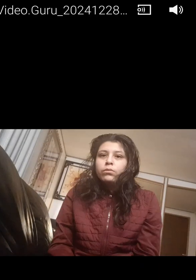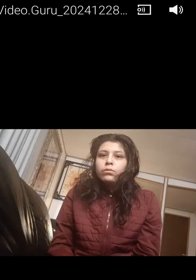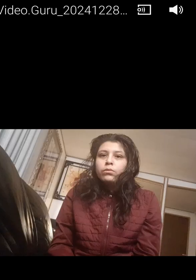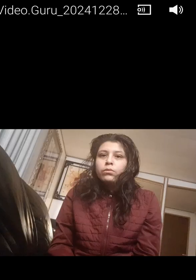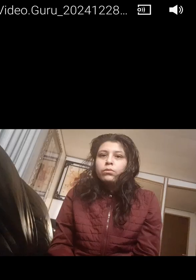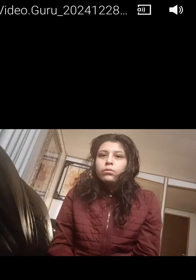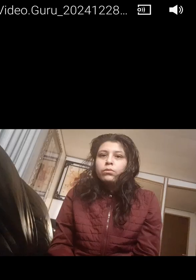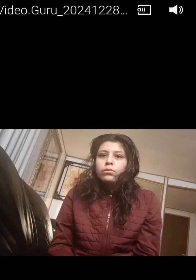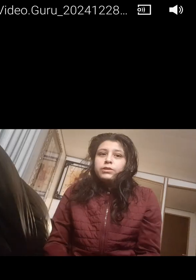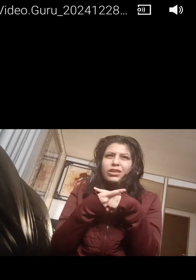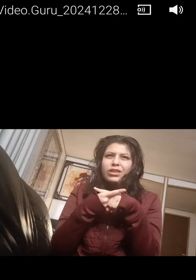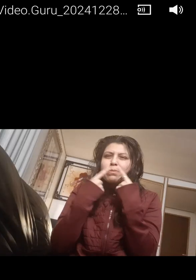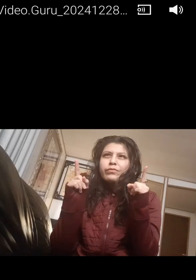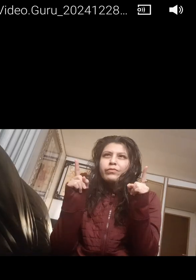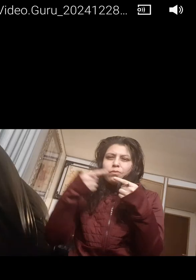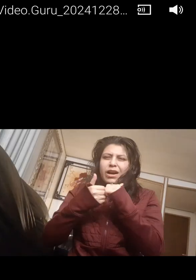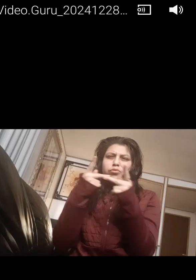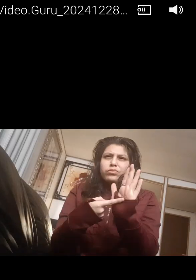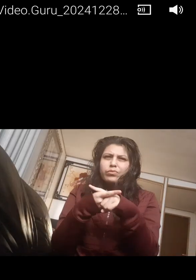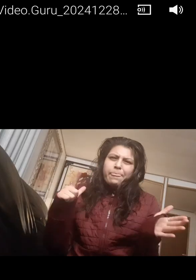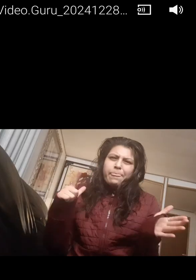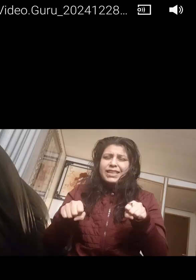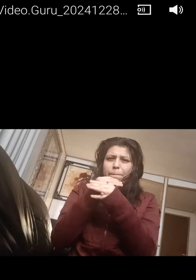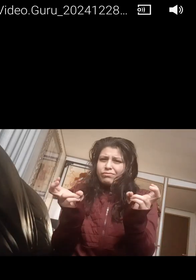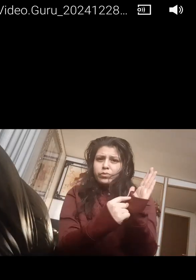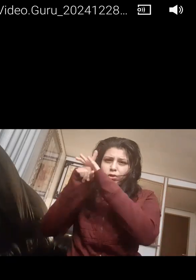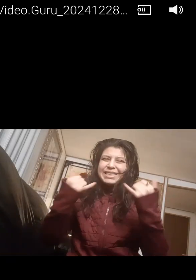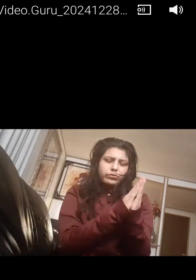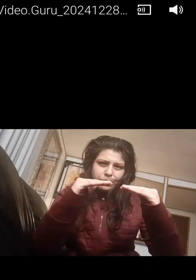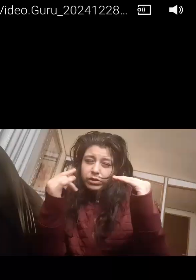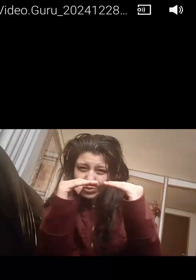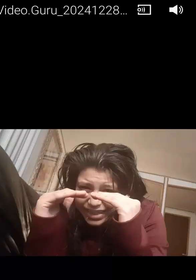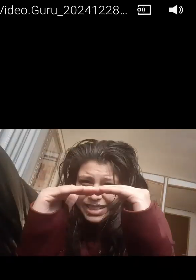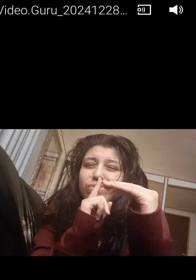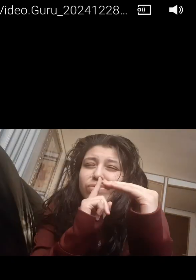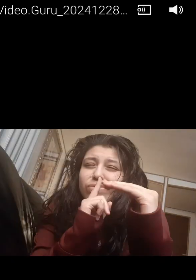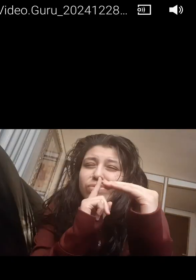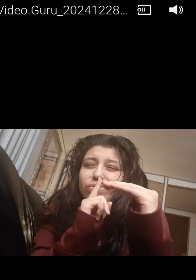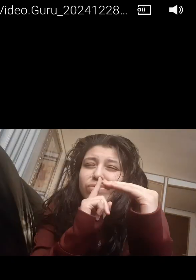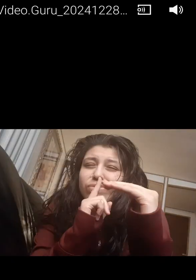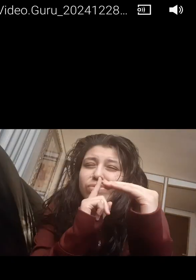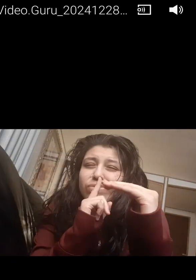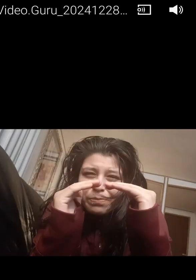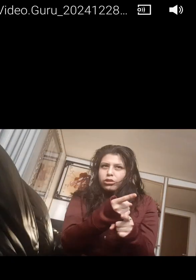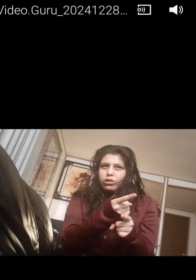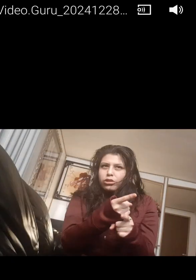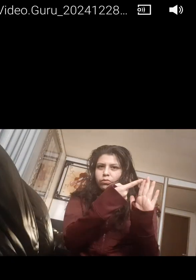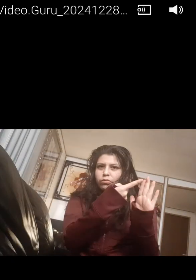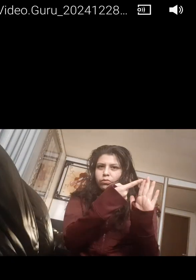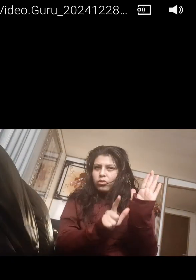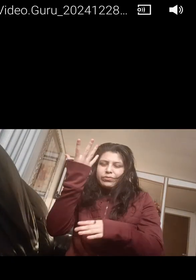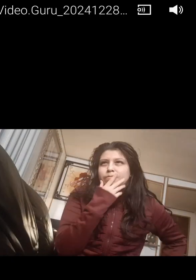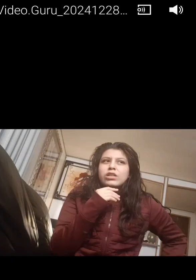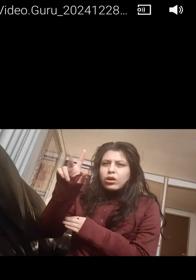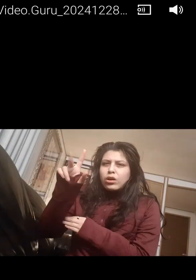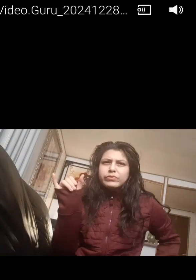and this is a subject topic